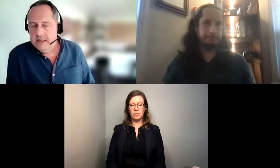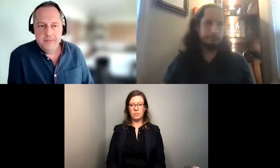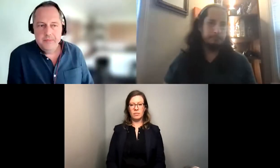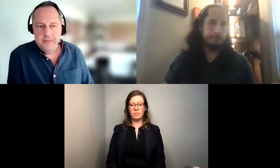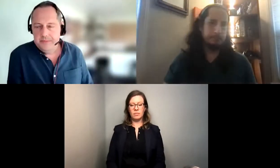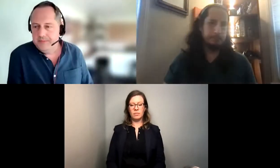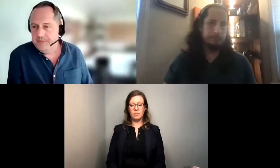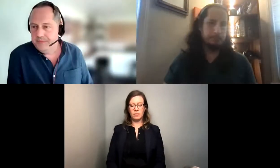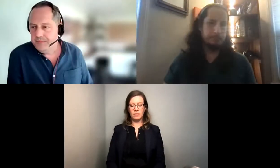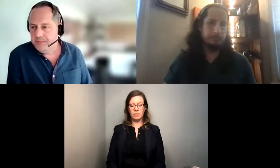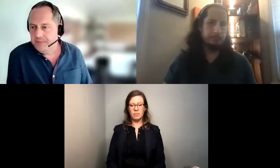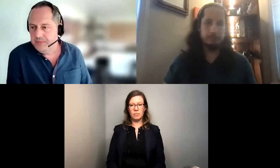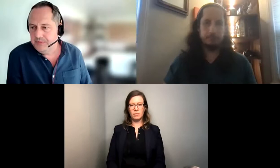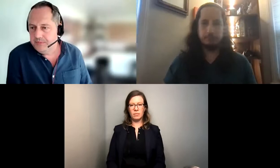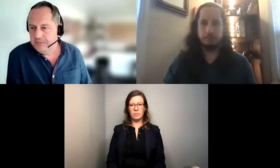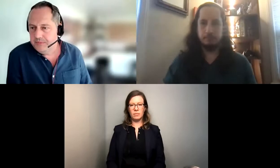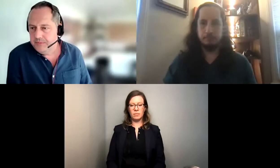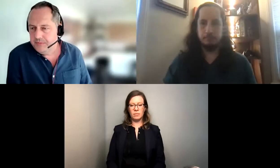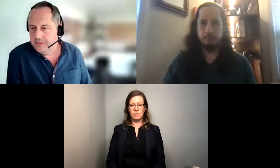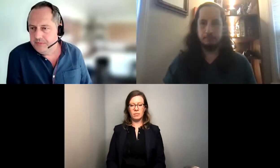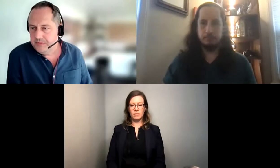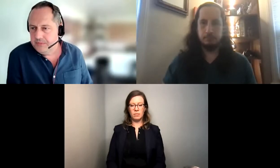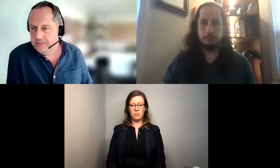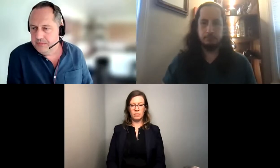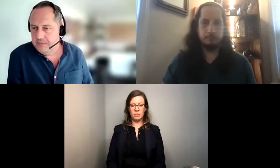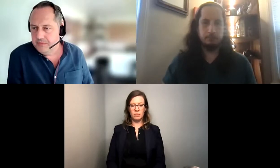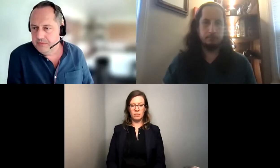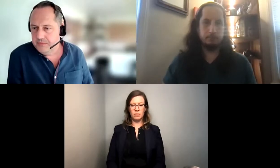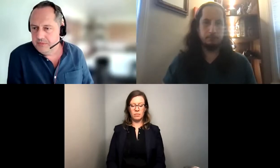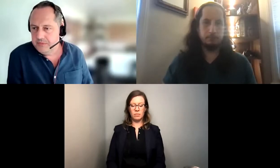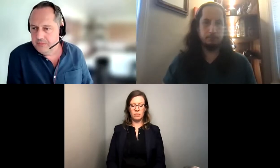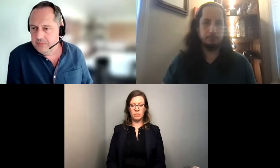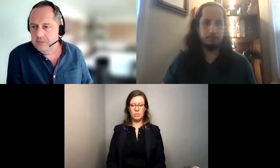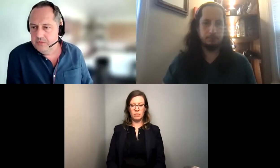and how that might impact the future of data and translation?